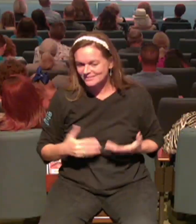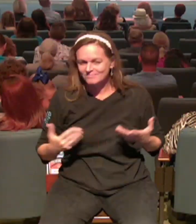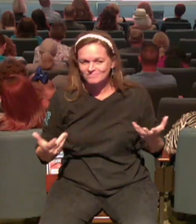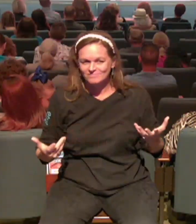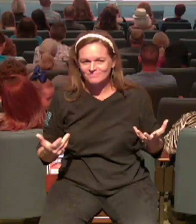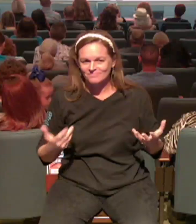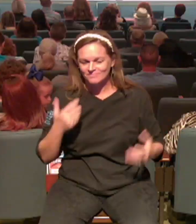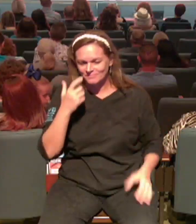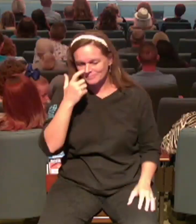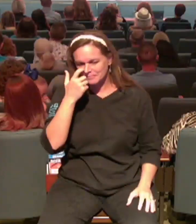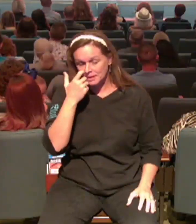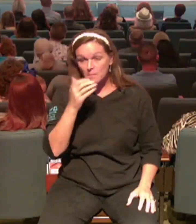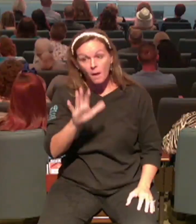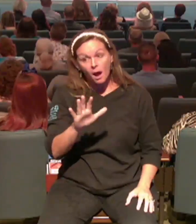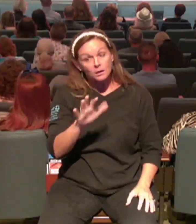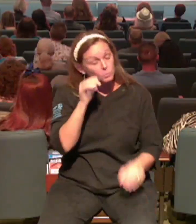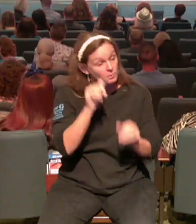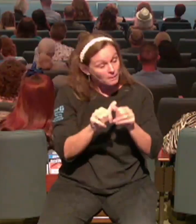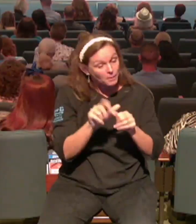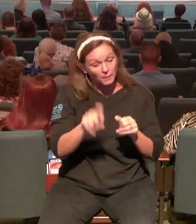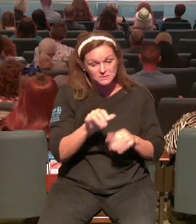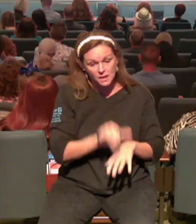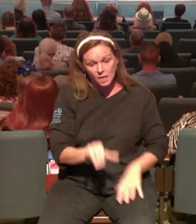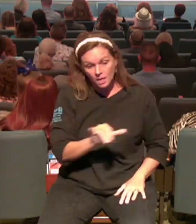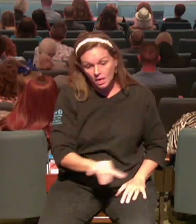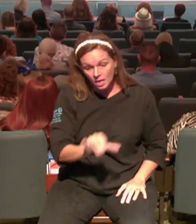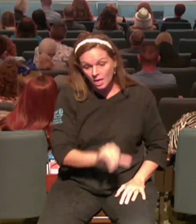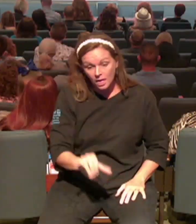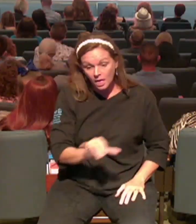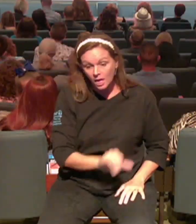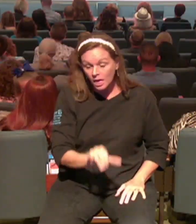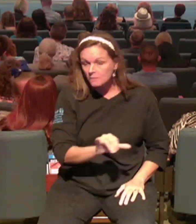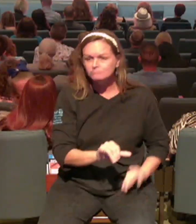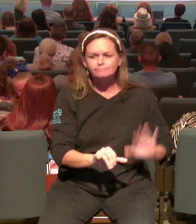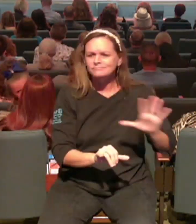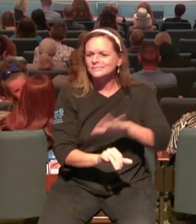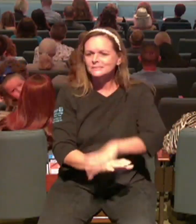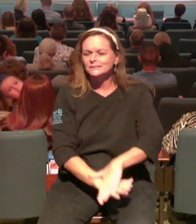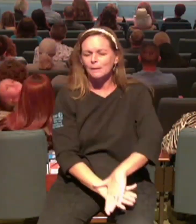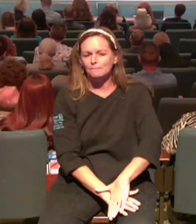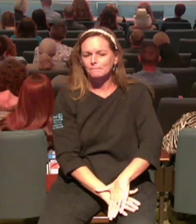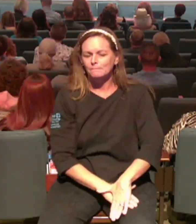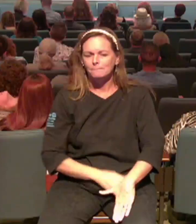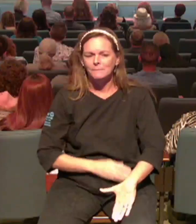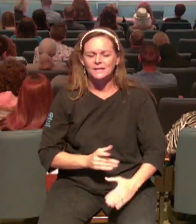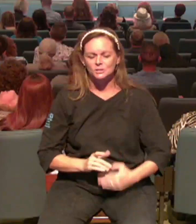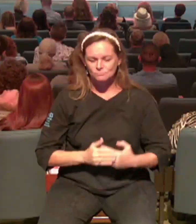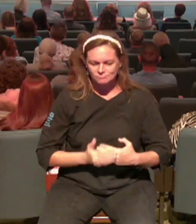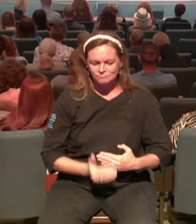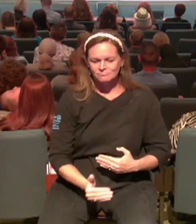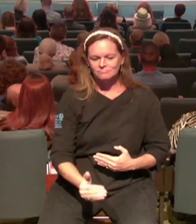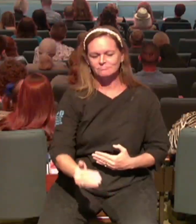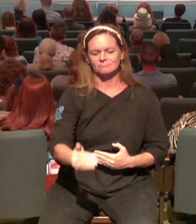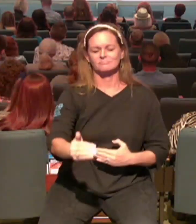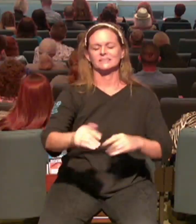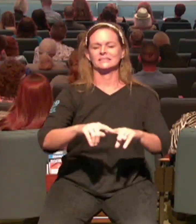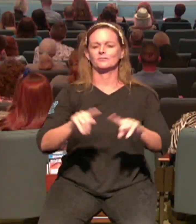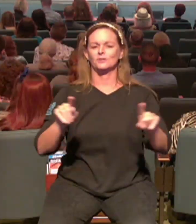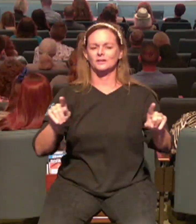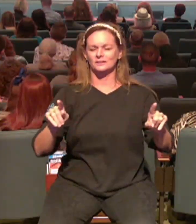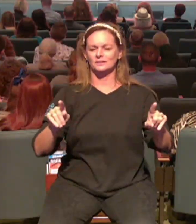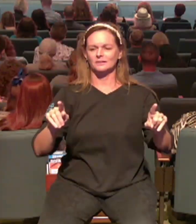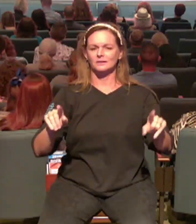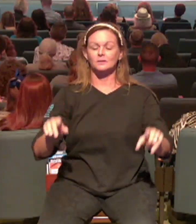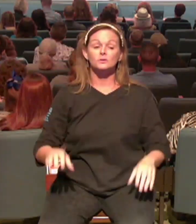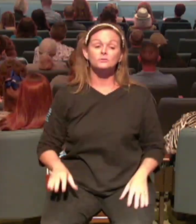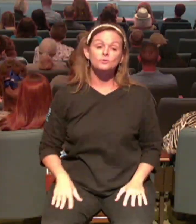of the life you're in and step into the life I've got for you, I've got a big life for you to live. So here's what I know. You can't be who